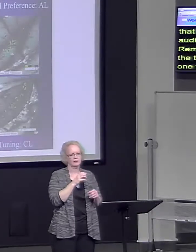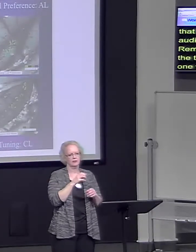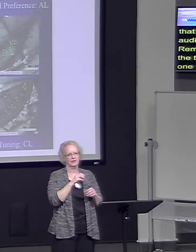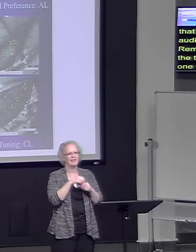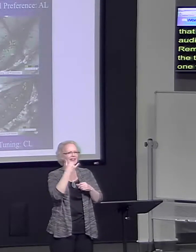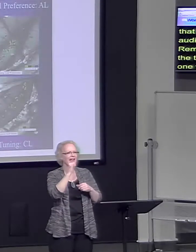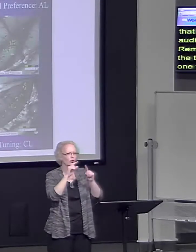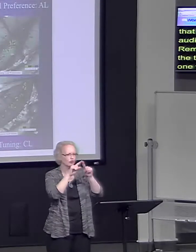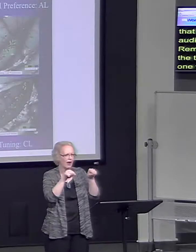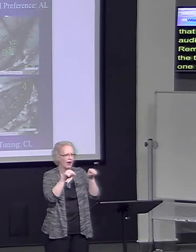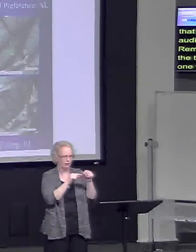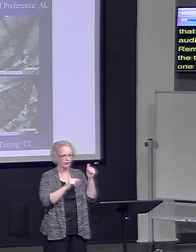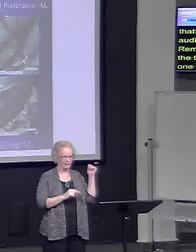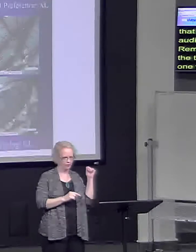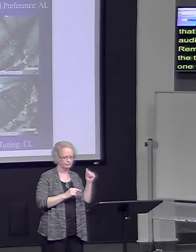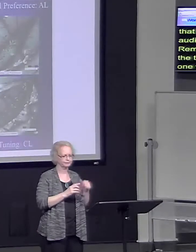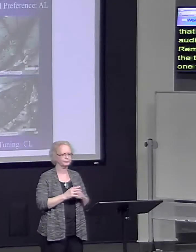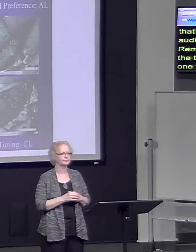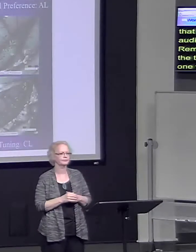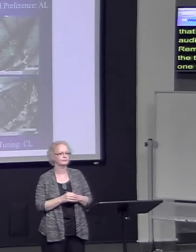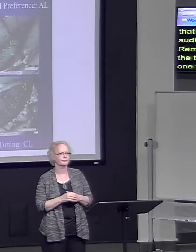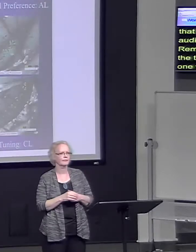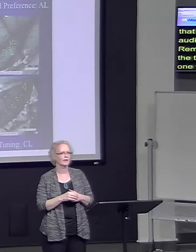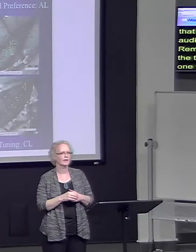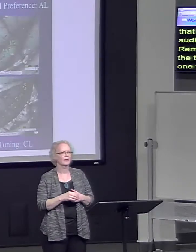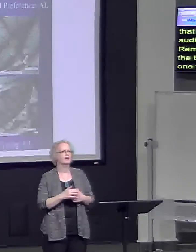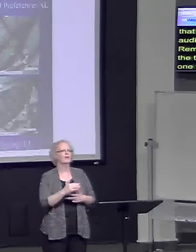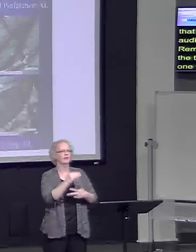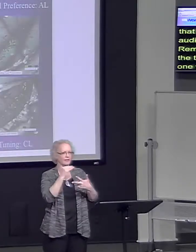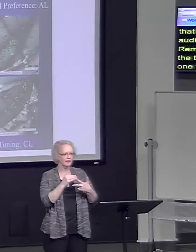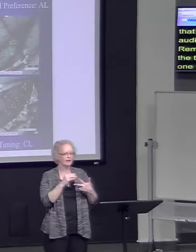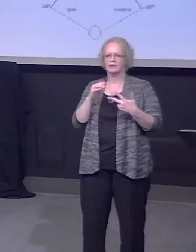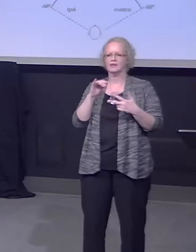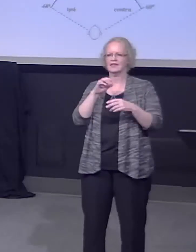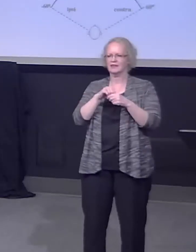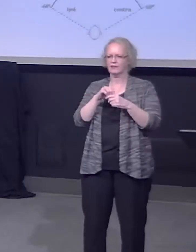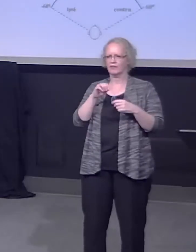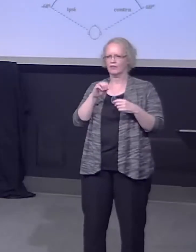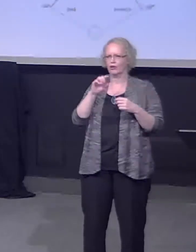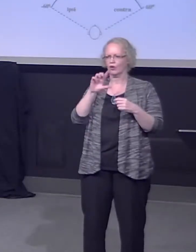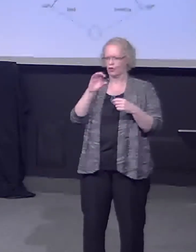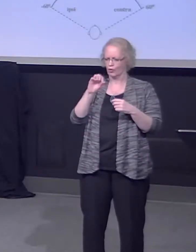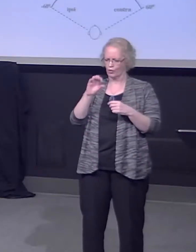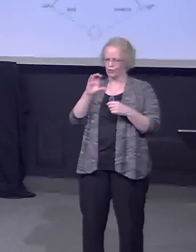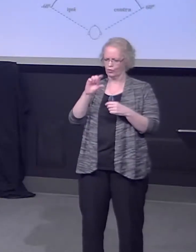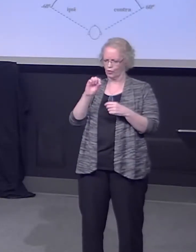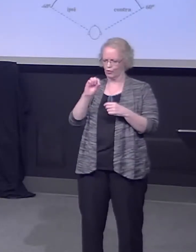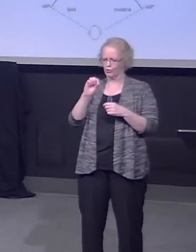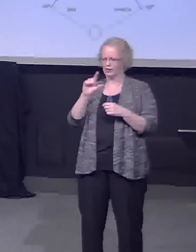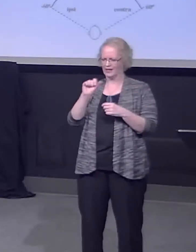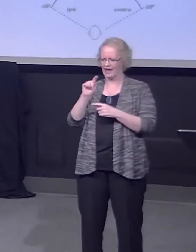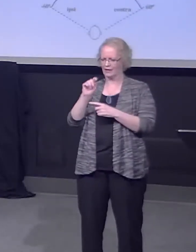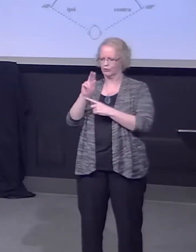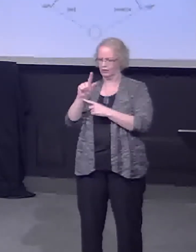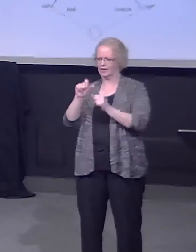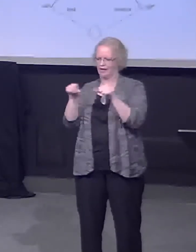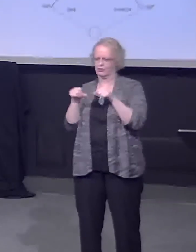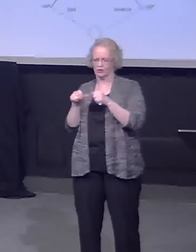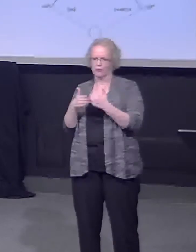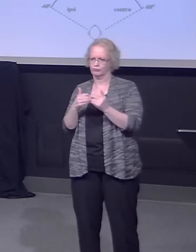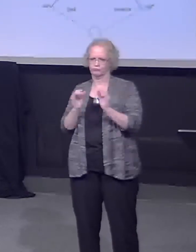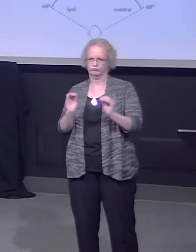yellow triangles here. Back here in the caudolateral area, there's almost none of that. These cells, by contrast, are highly selective for the